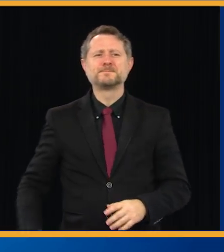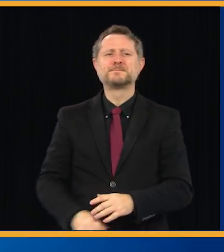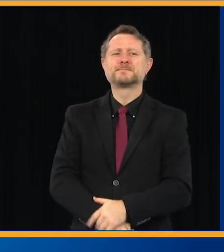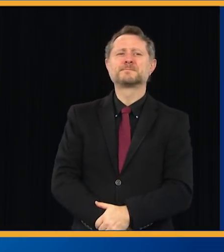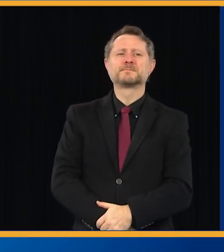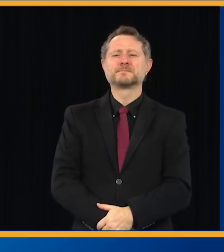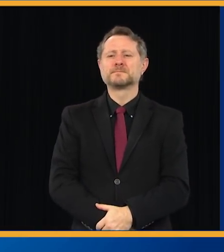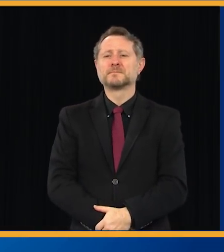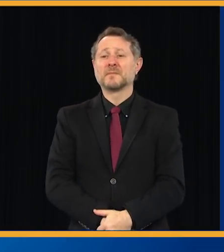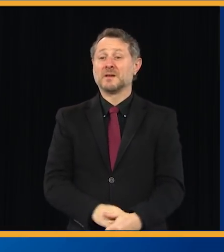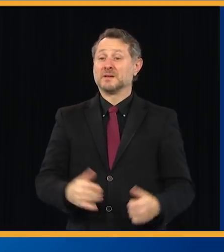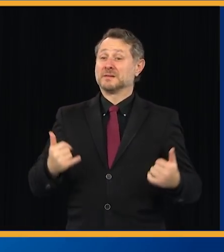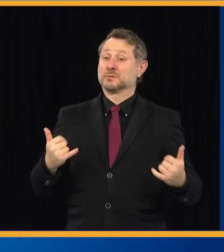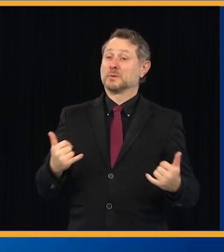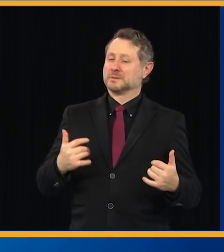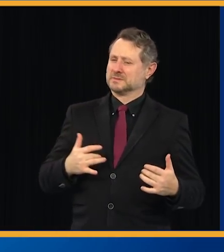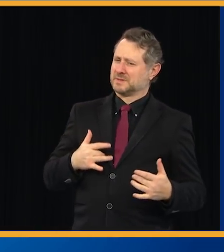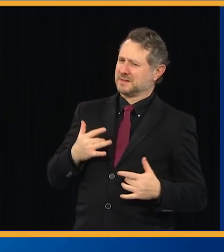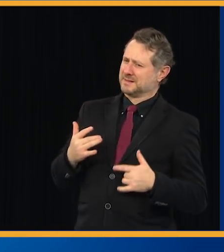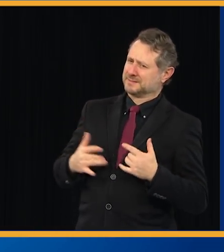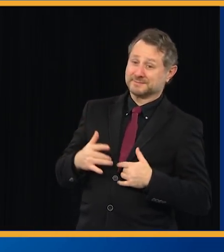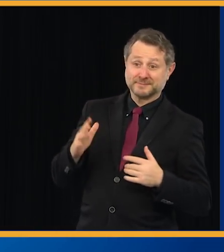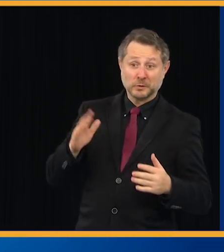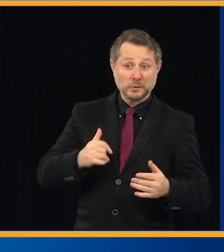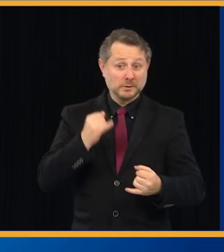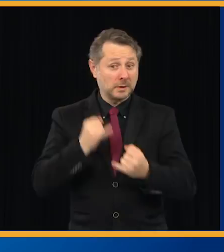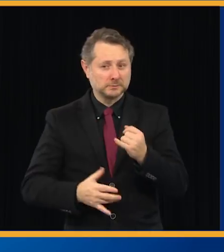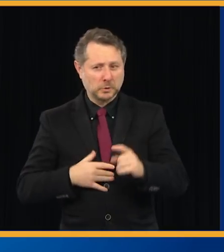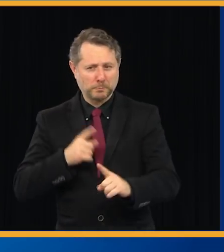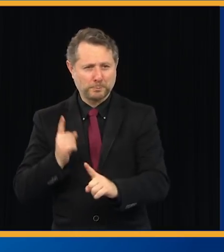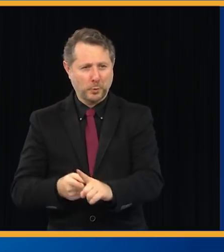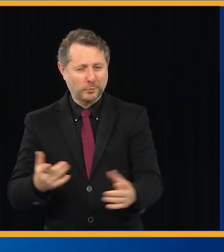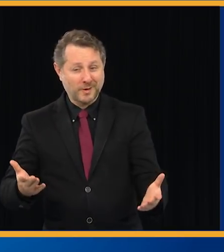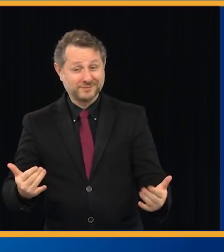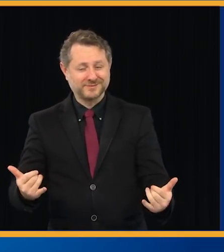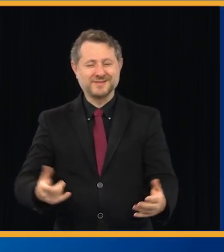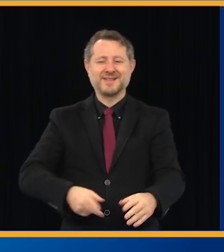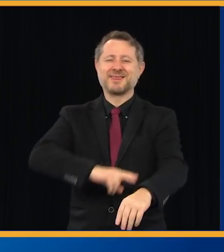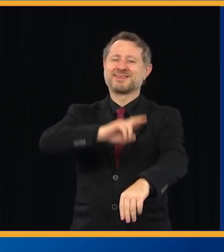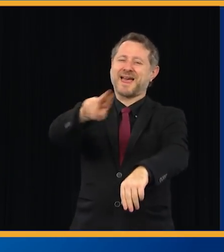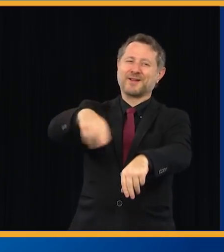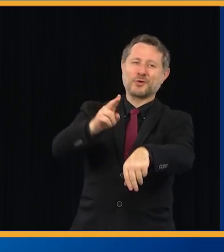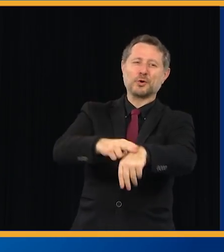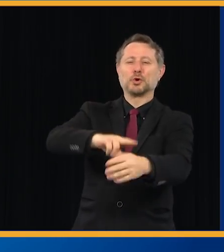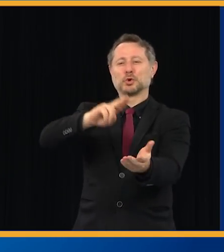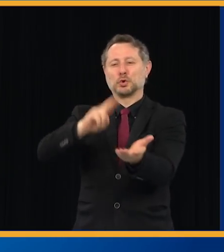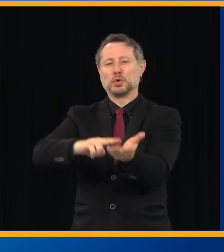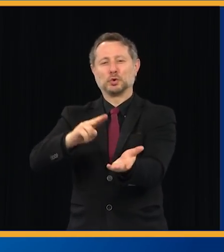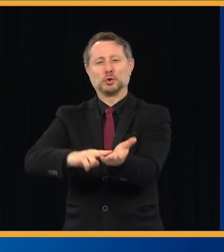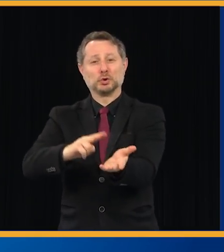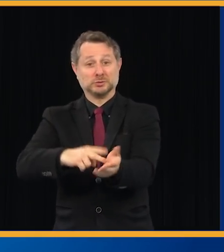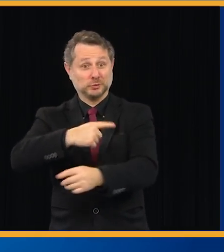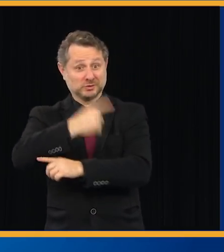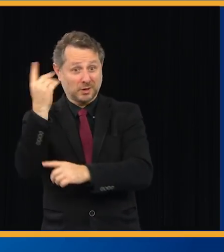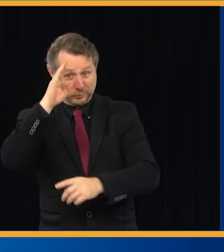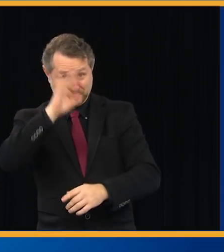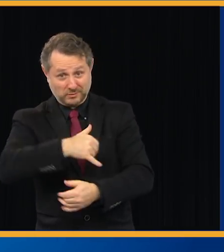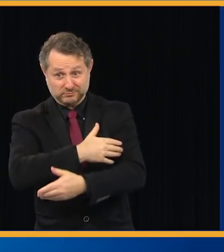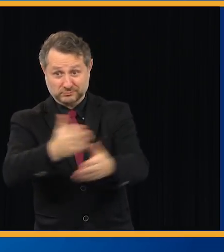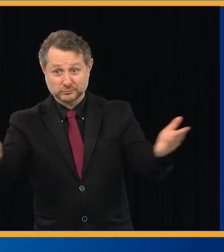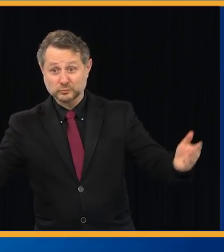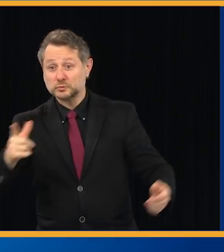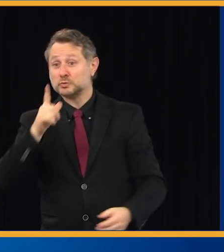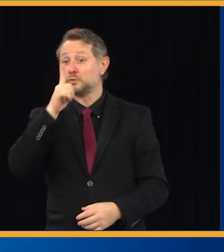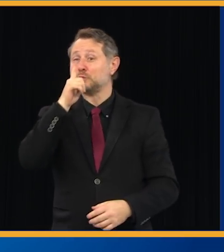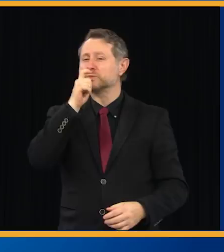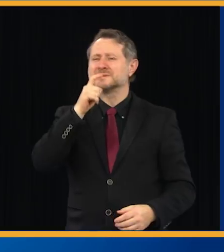That is exciting. Last point today is National Nurses Day, as you know. Nobody knows better than New